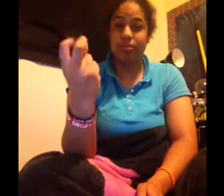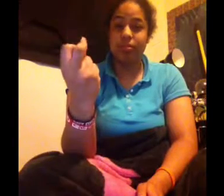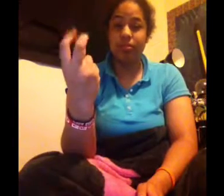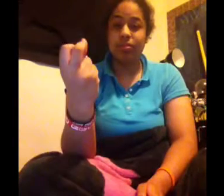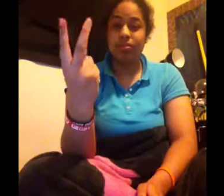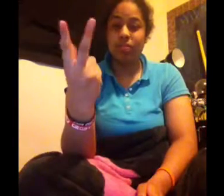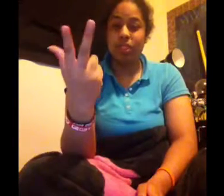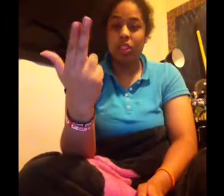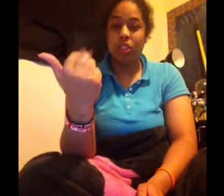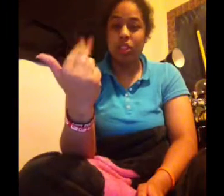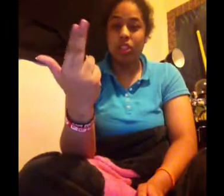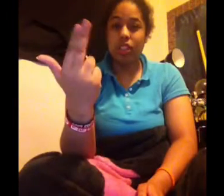13